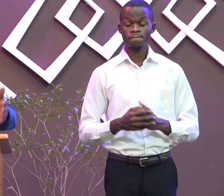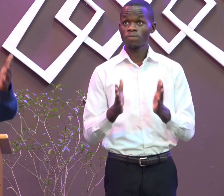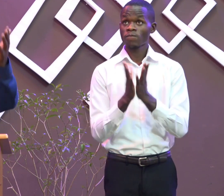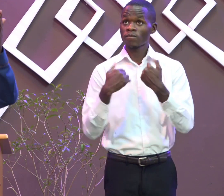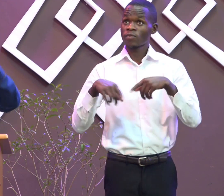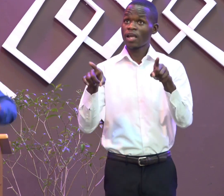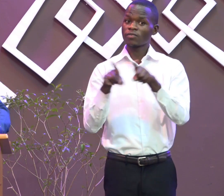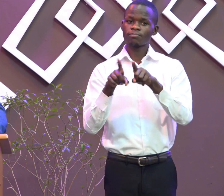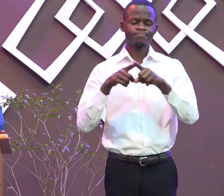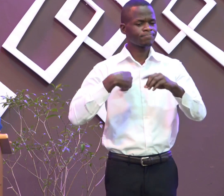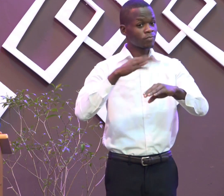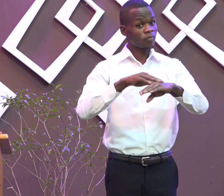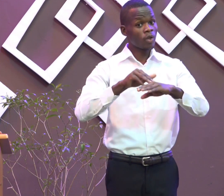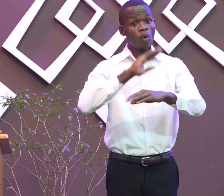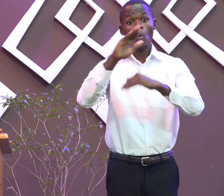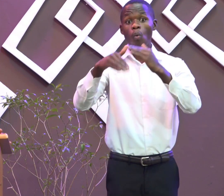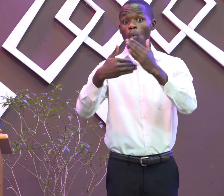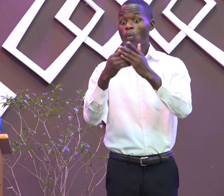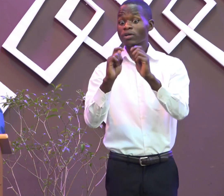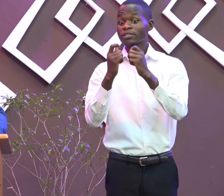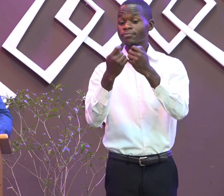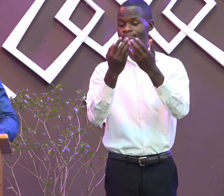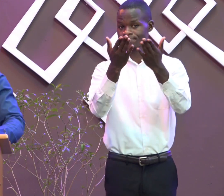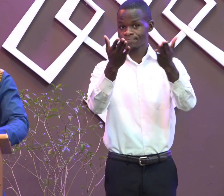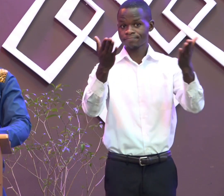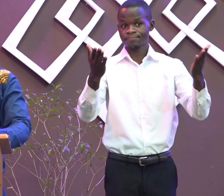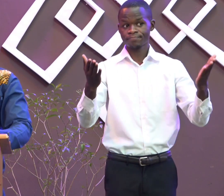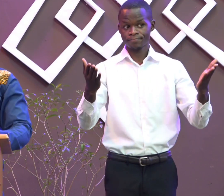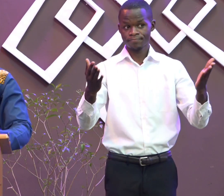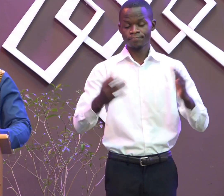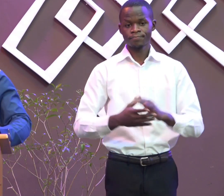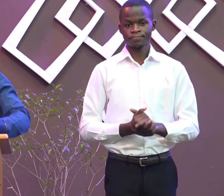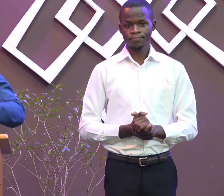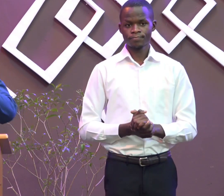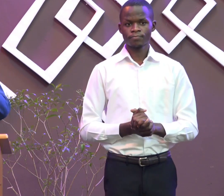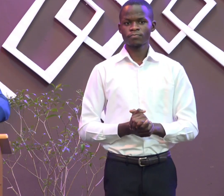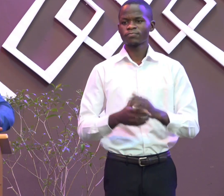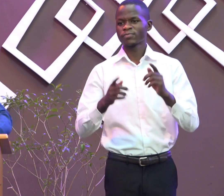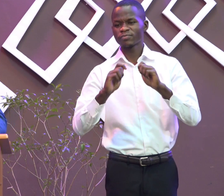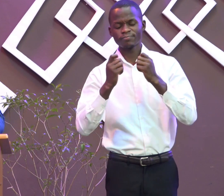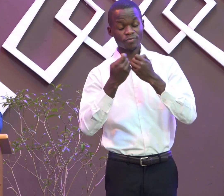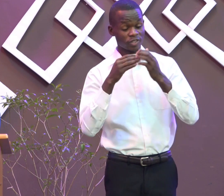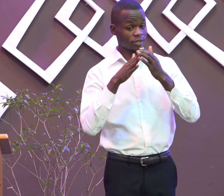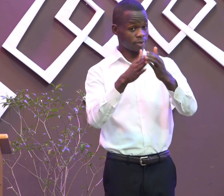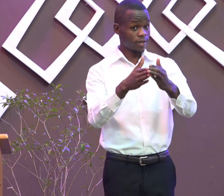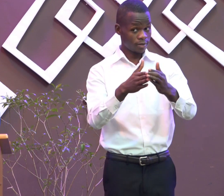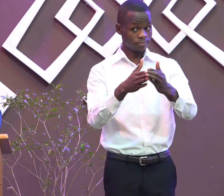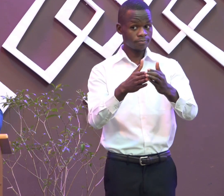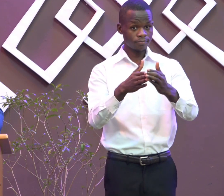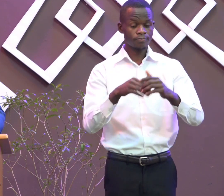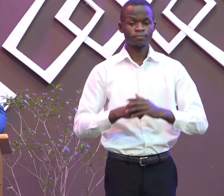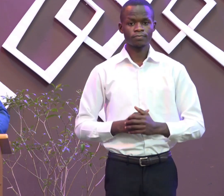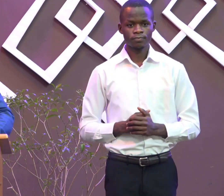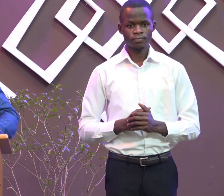I'm calling upon all teams. Era tubayita mwena, timu ezenja ulo. All team heads. Aba kulembeze ba timu